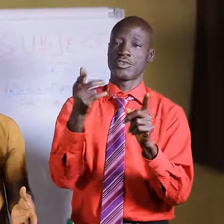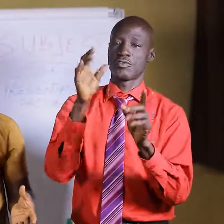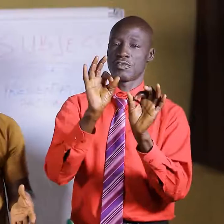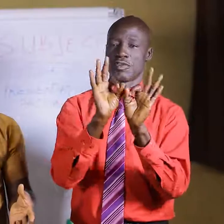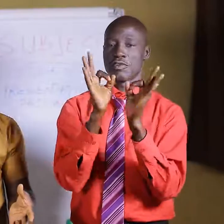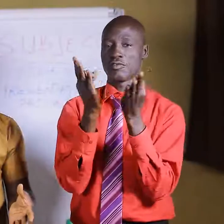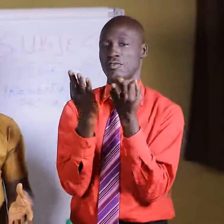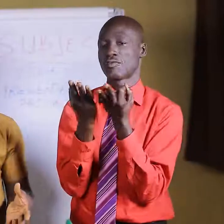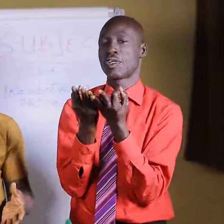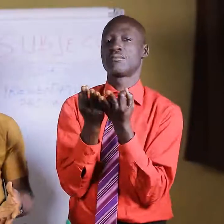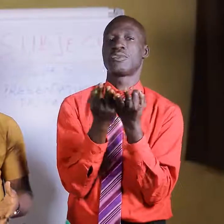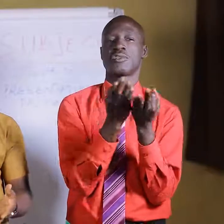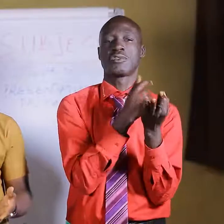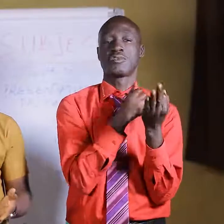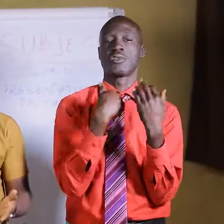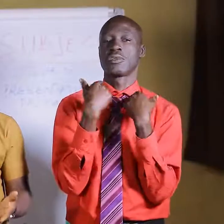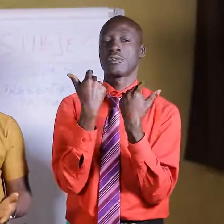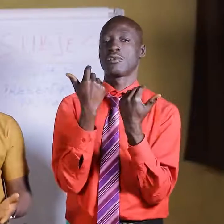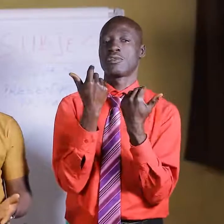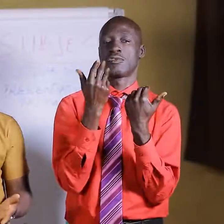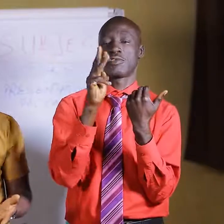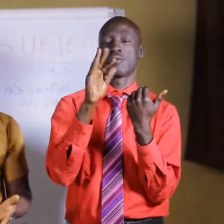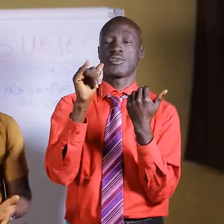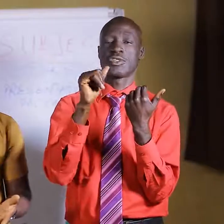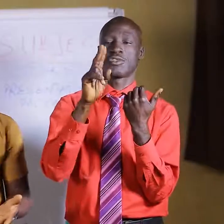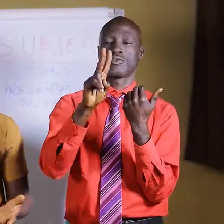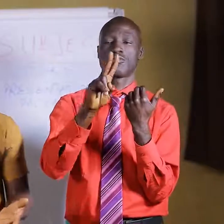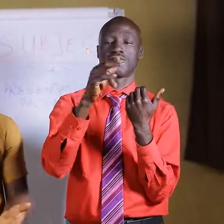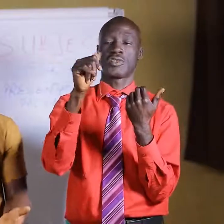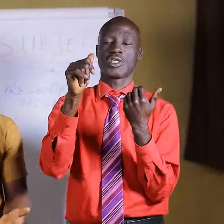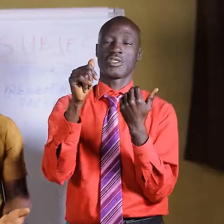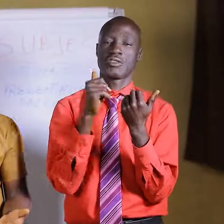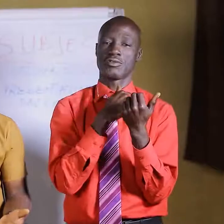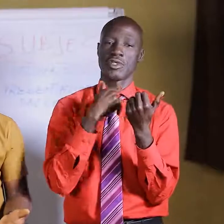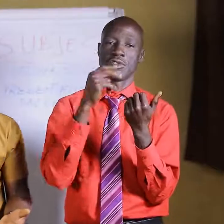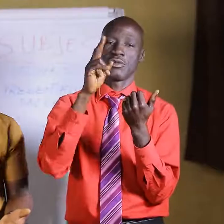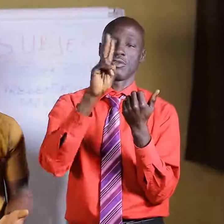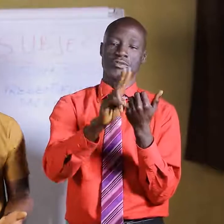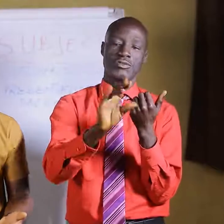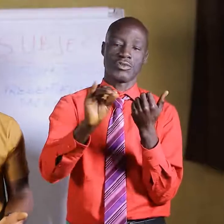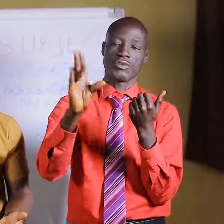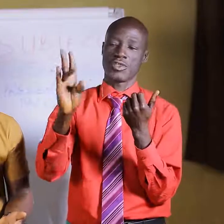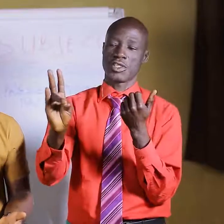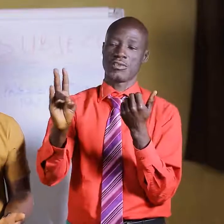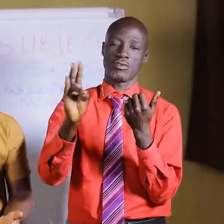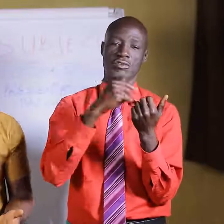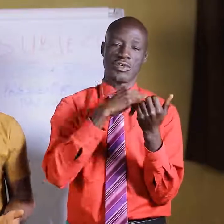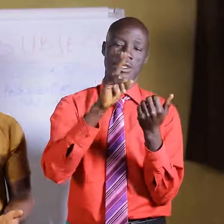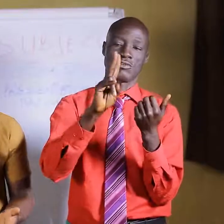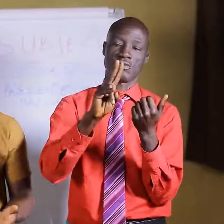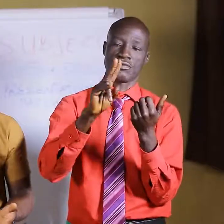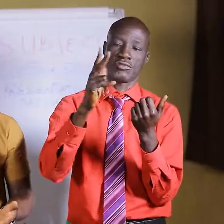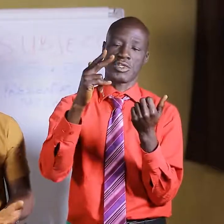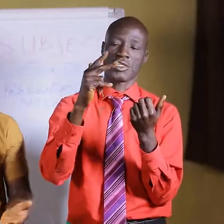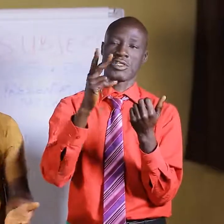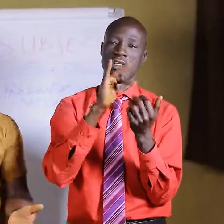Families. We have Microsoft 2010. We have Microsoft Office 2013. We